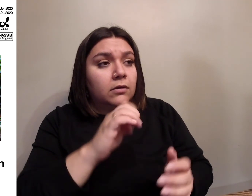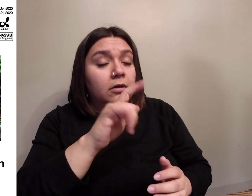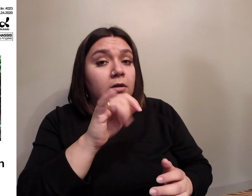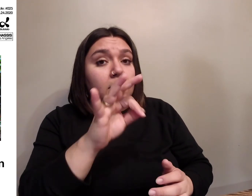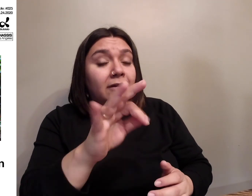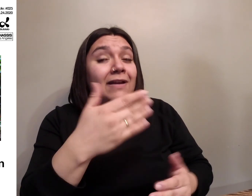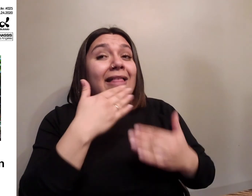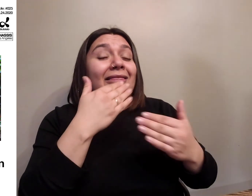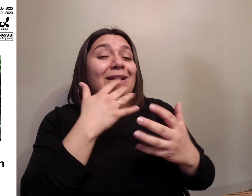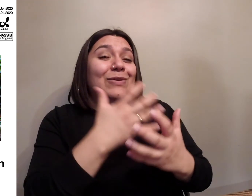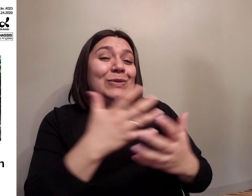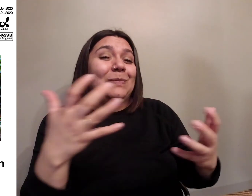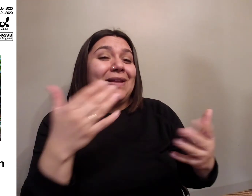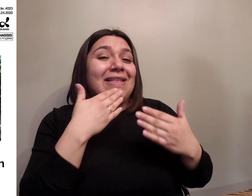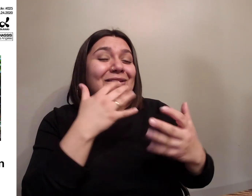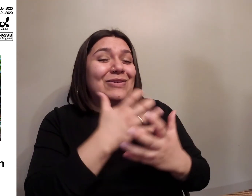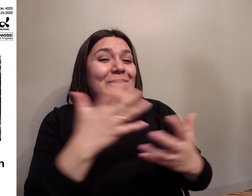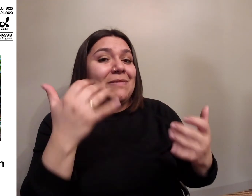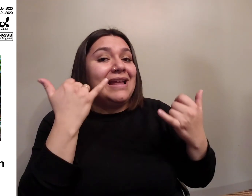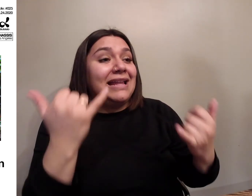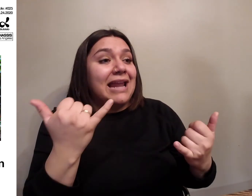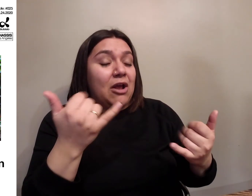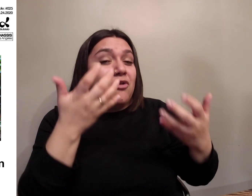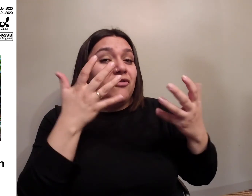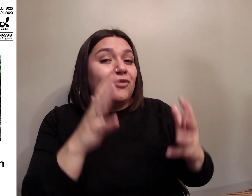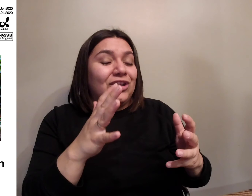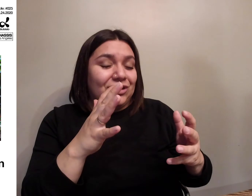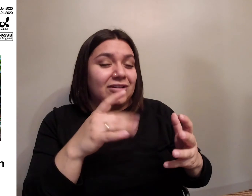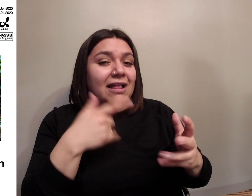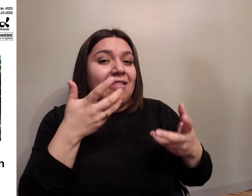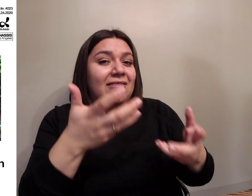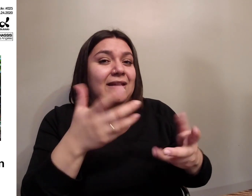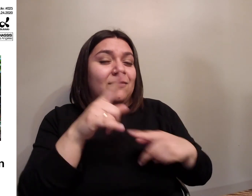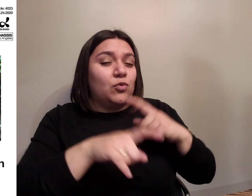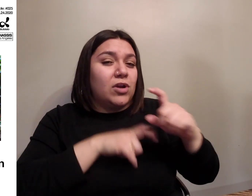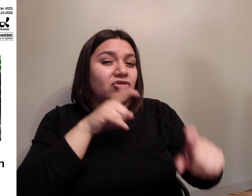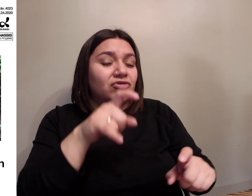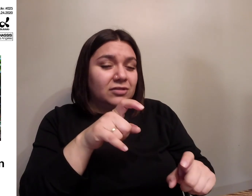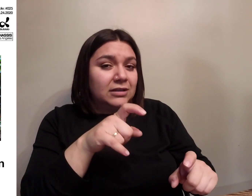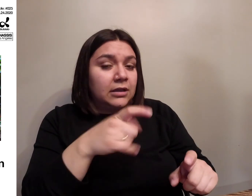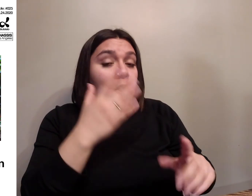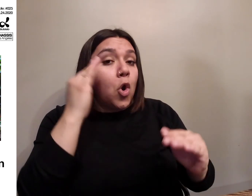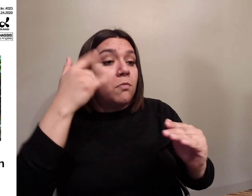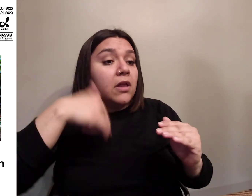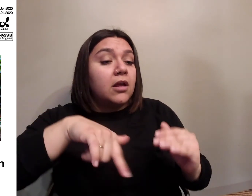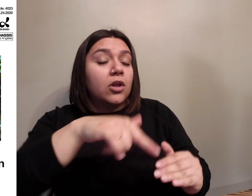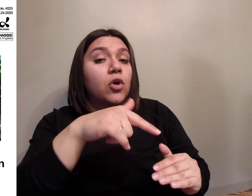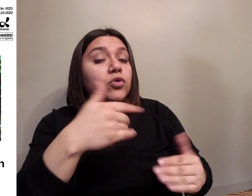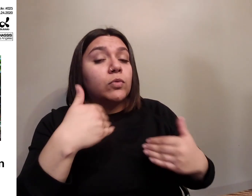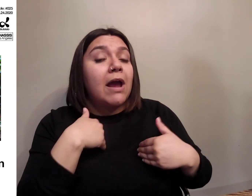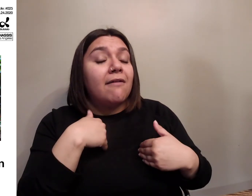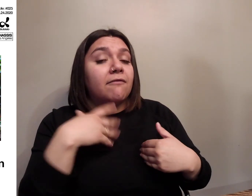To support this show and Dublab's progressive programming, go to dublab.com/support.